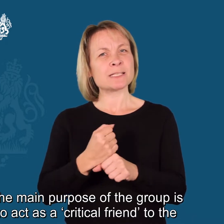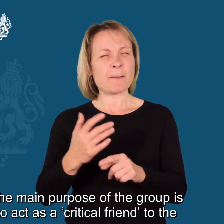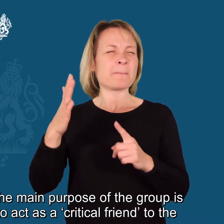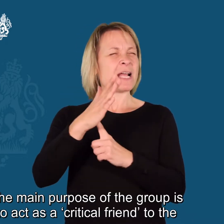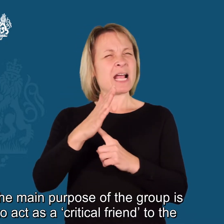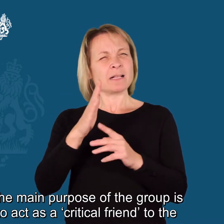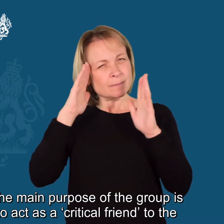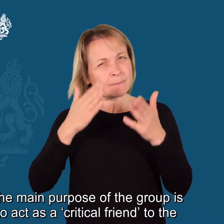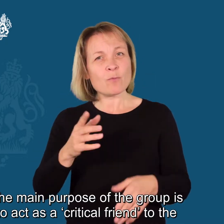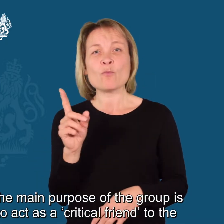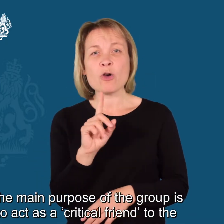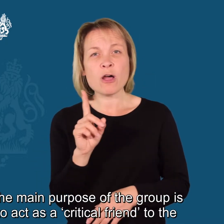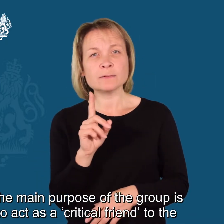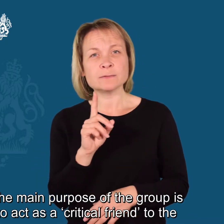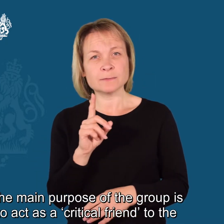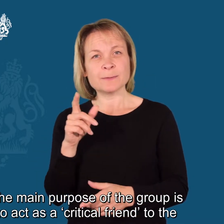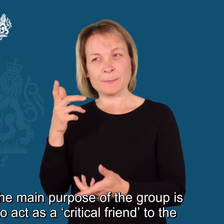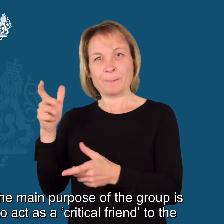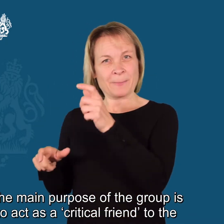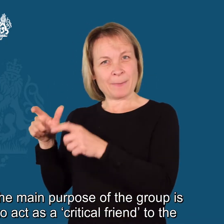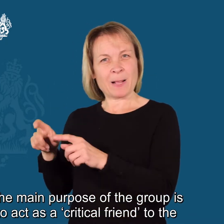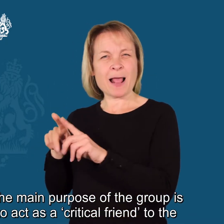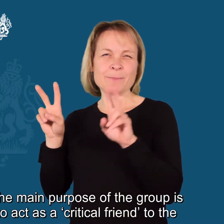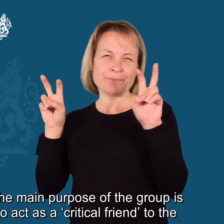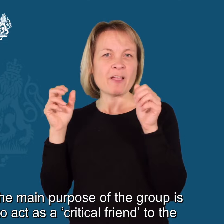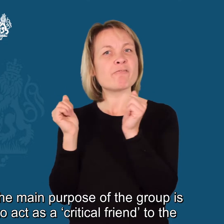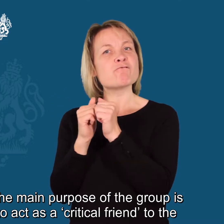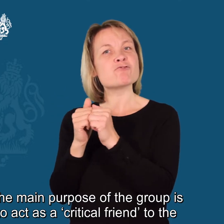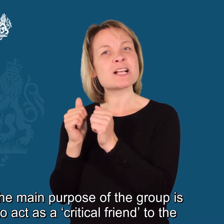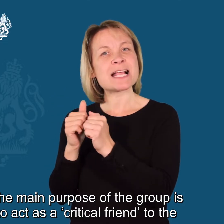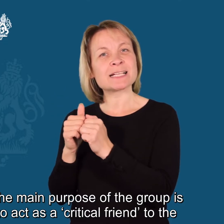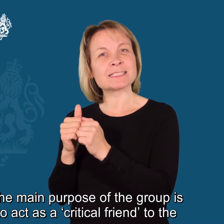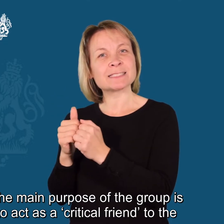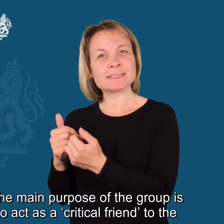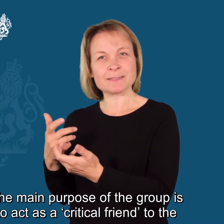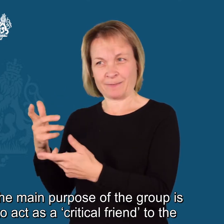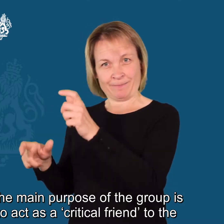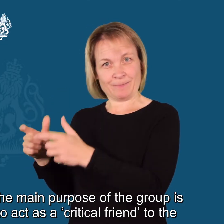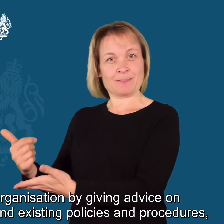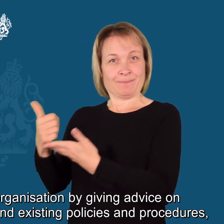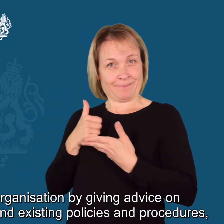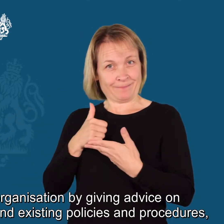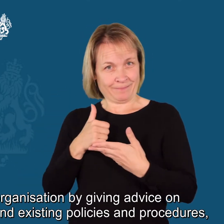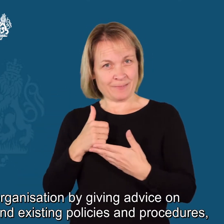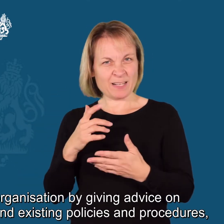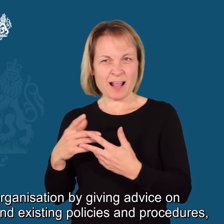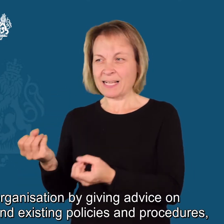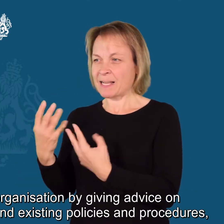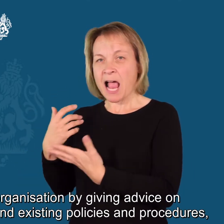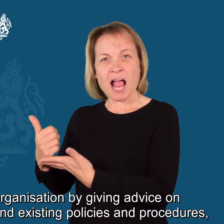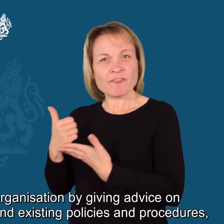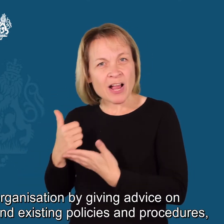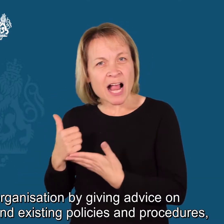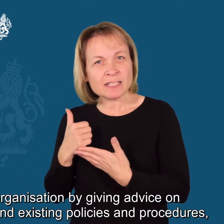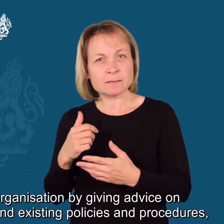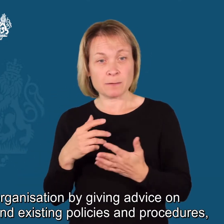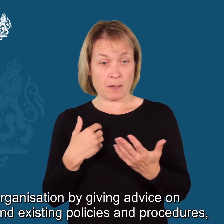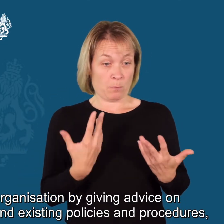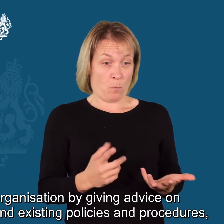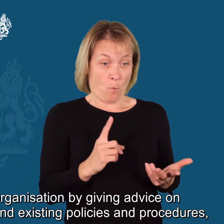The main purpose of the group is to act as a critical friend to the organisation by giving advice on new and existing policies and procedures,